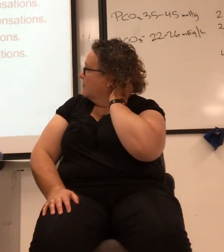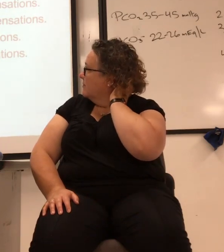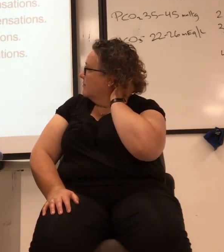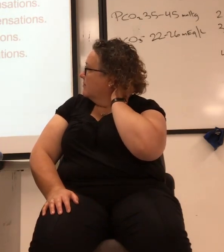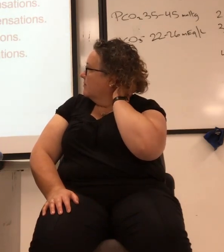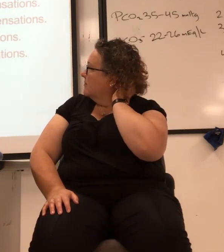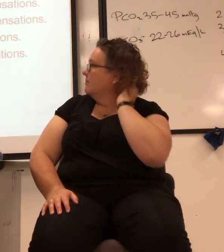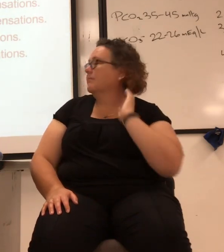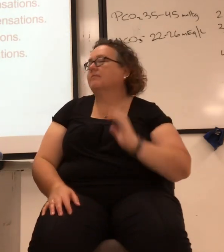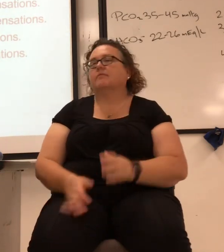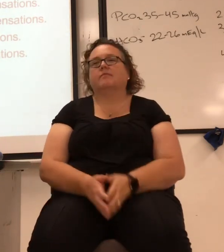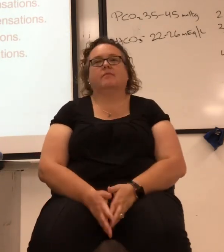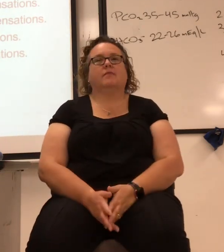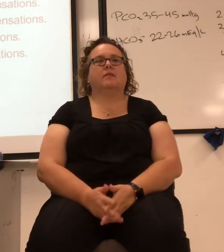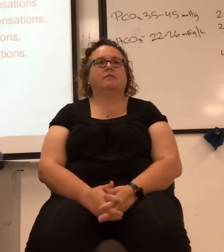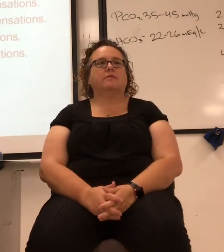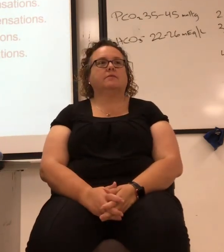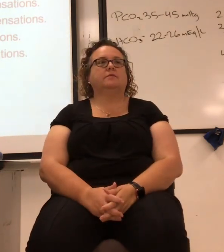46,